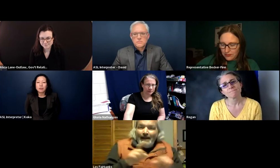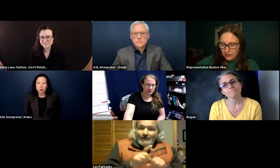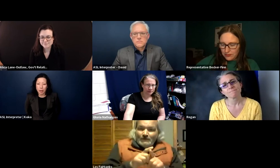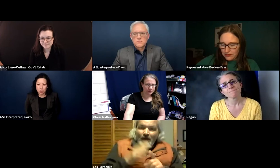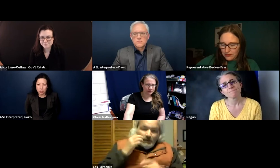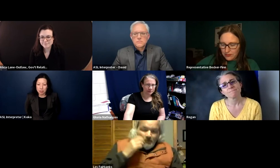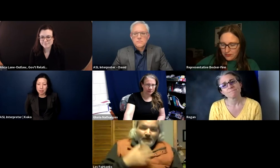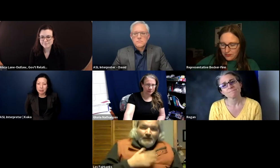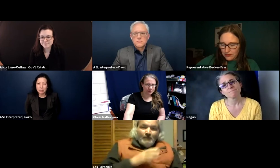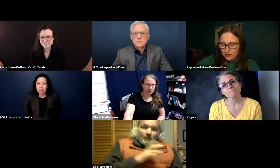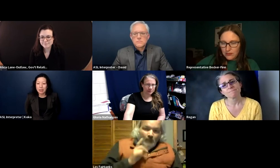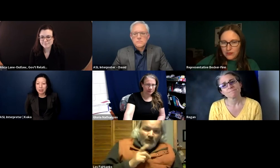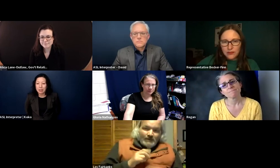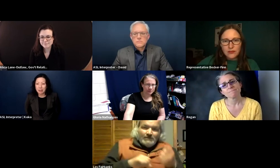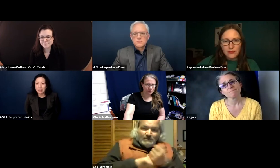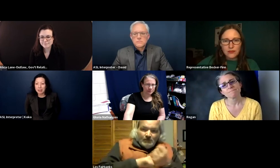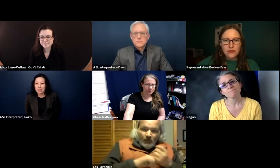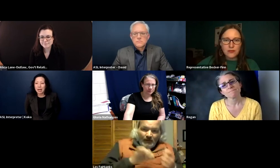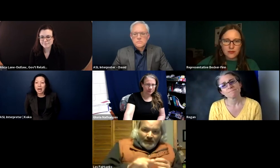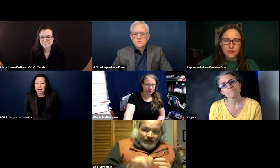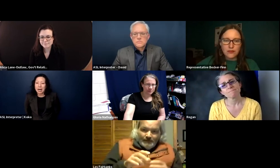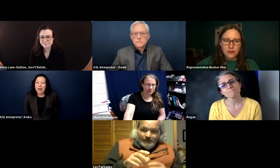And I do have a few questions.